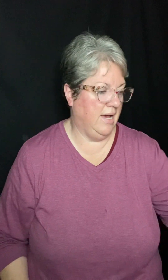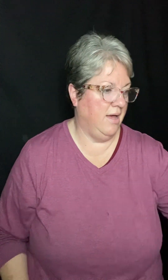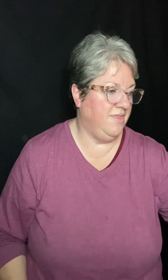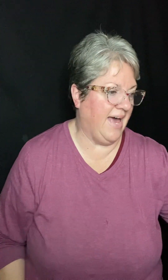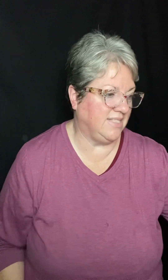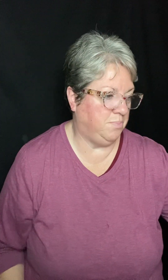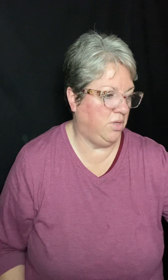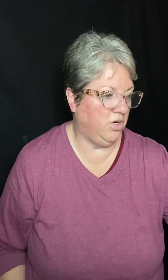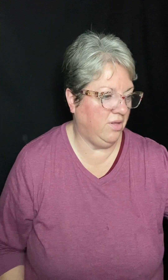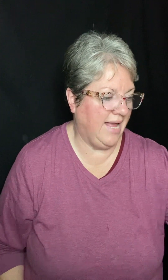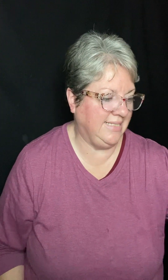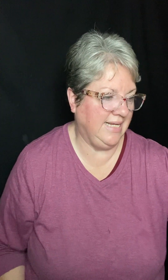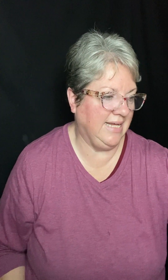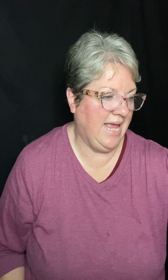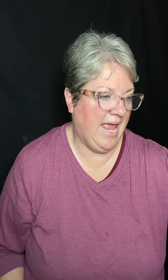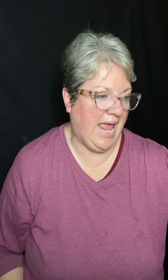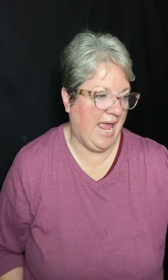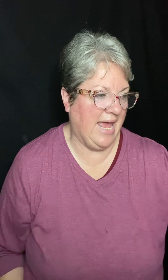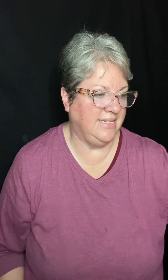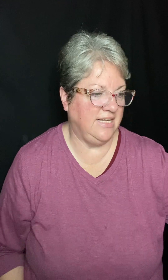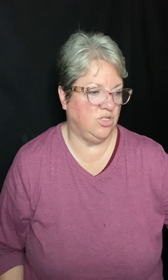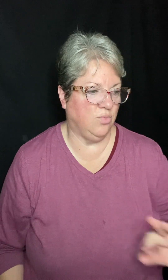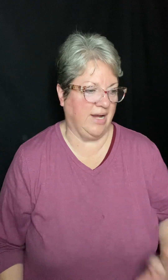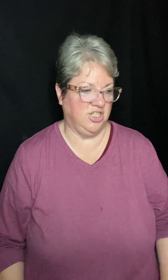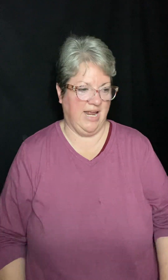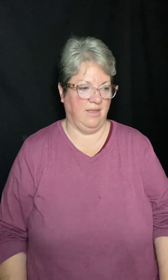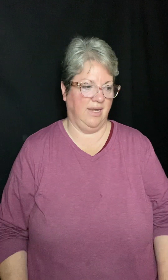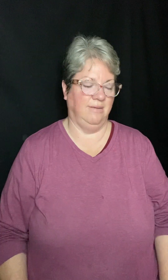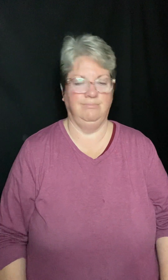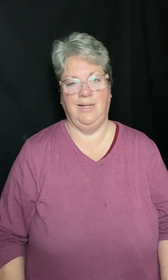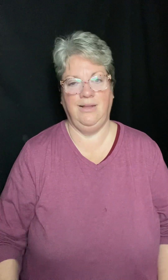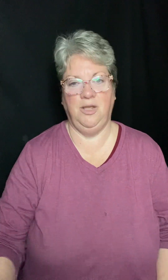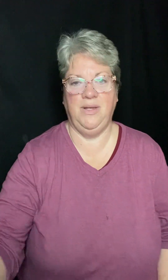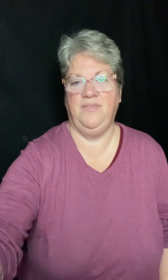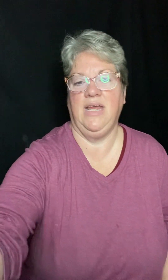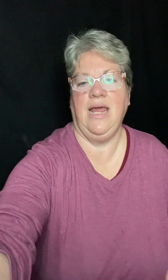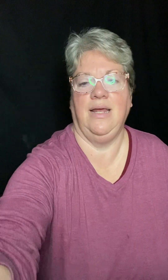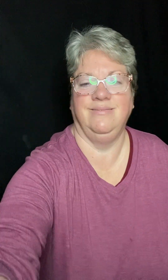that's pluralizing and directionality, and a little bit of negating.